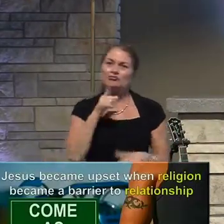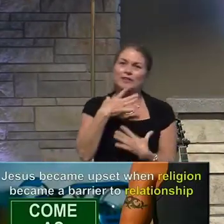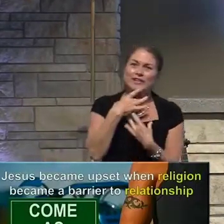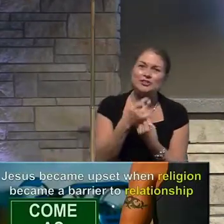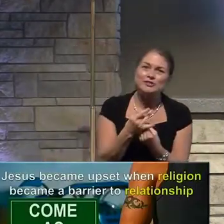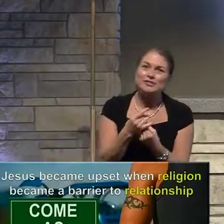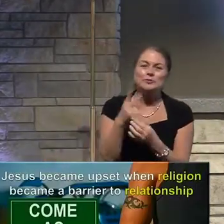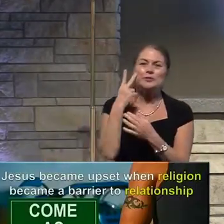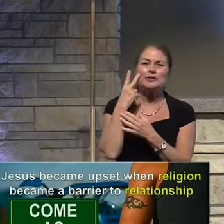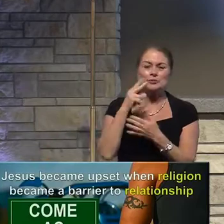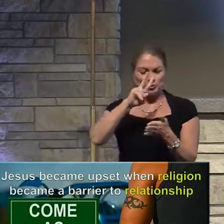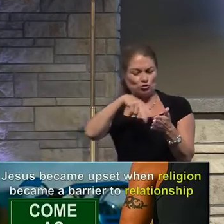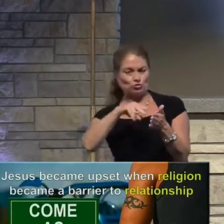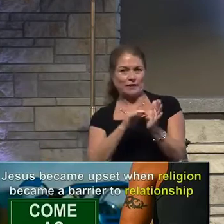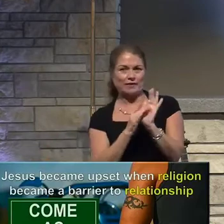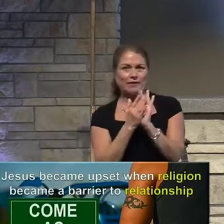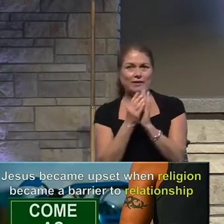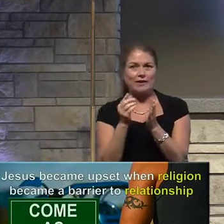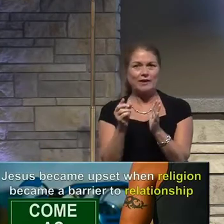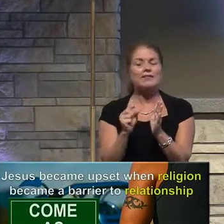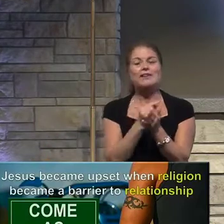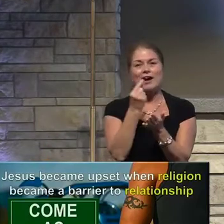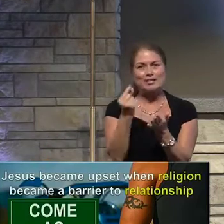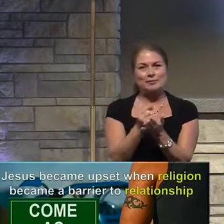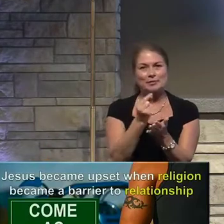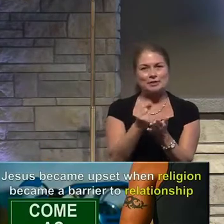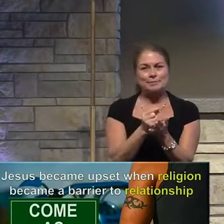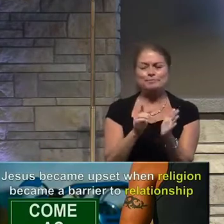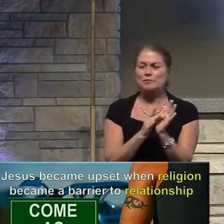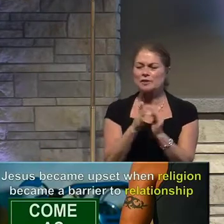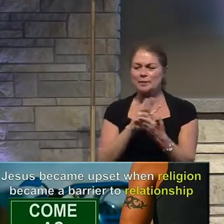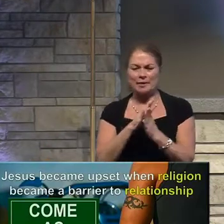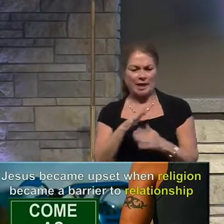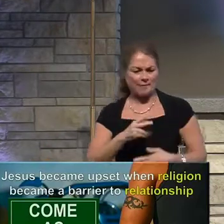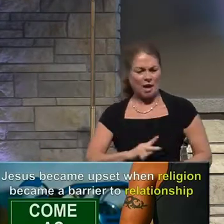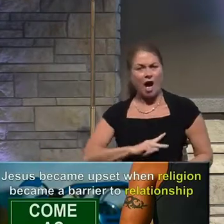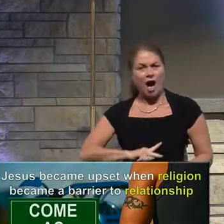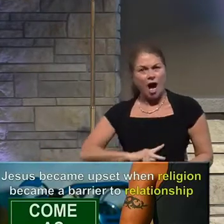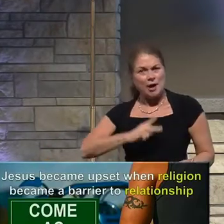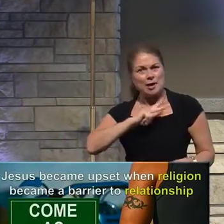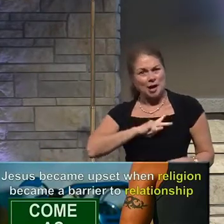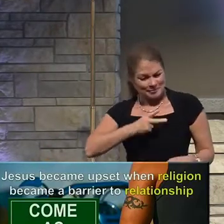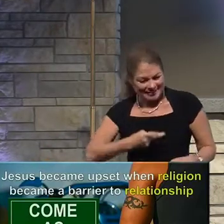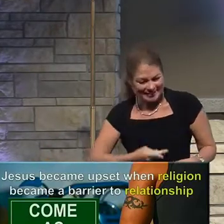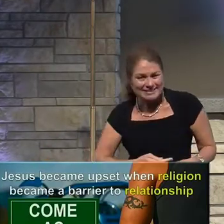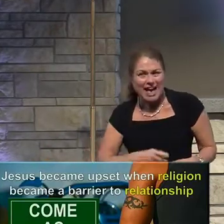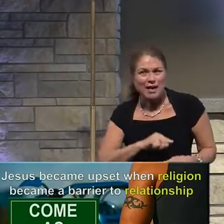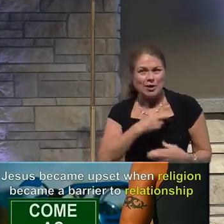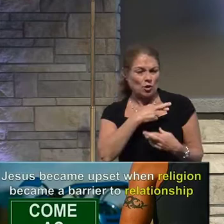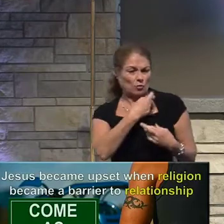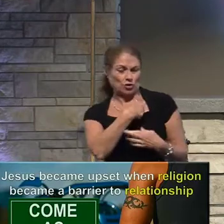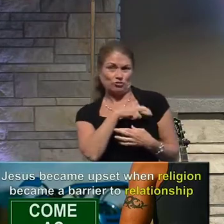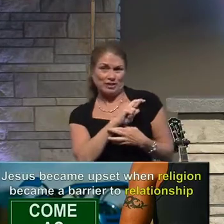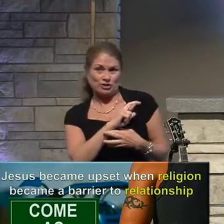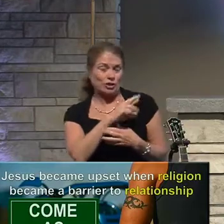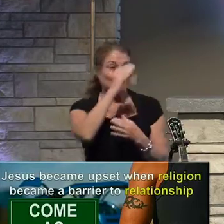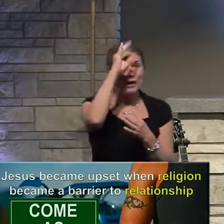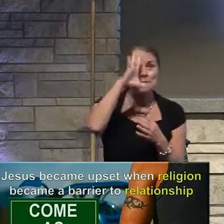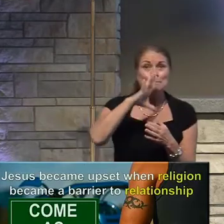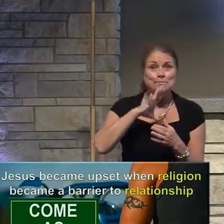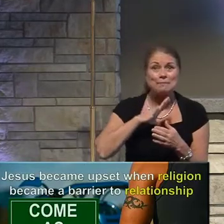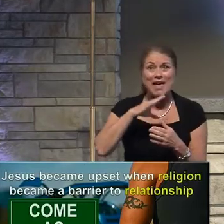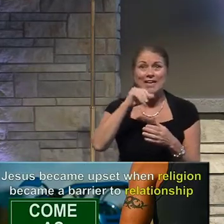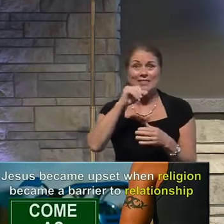you look at the Gospels, Jesus became upset when religion, when man-made laws, when